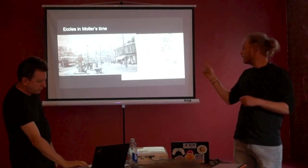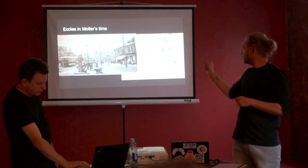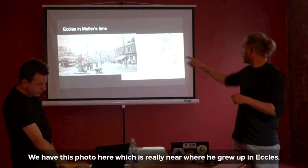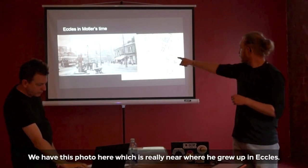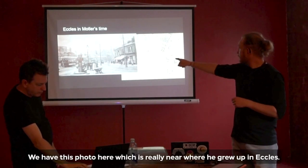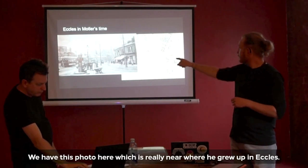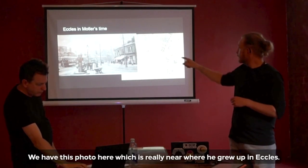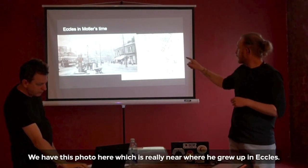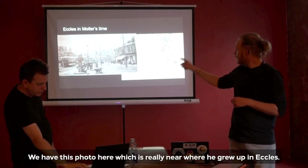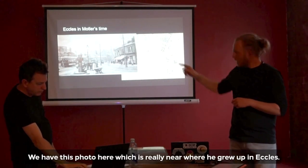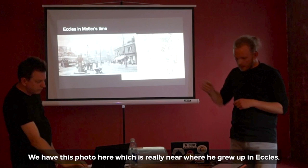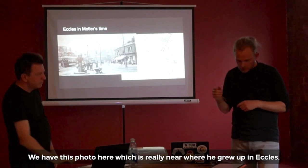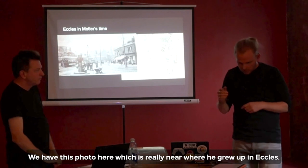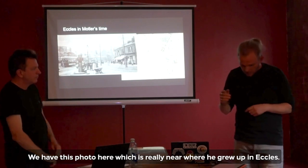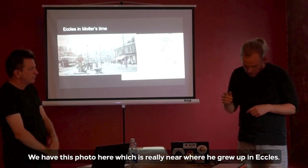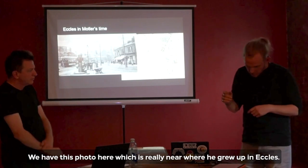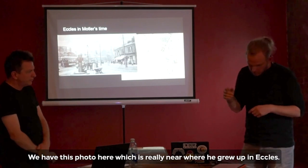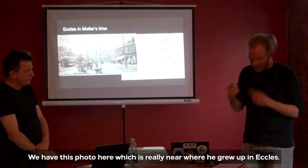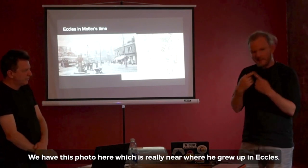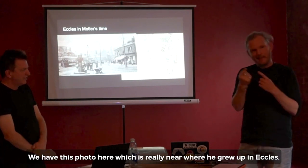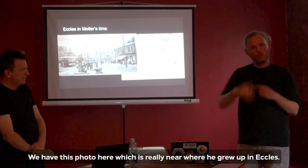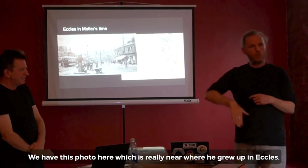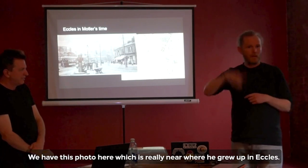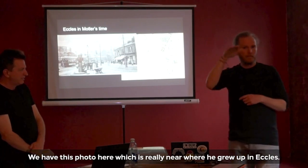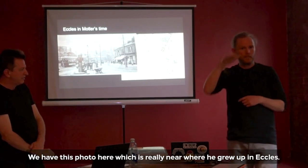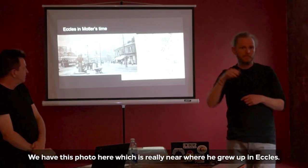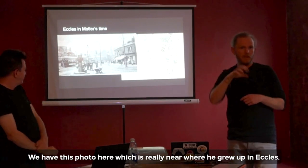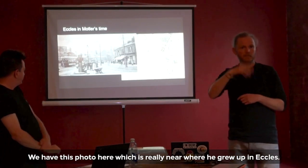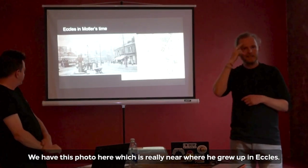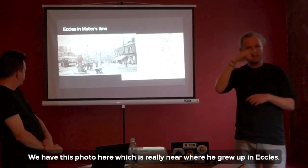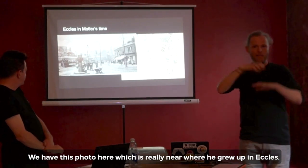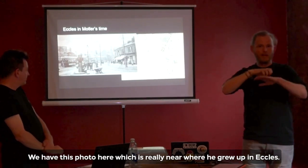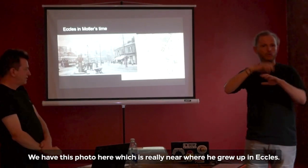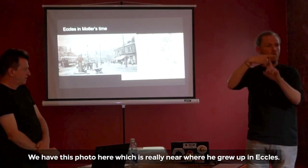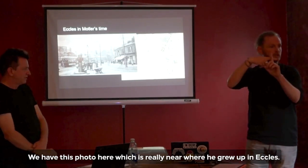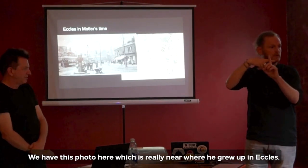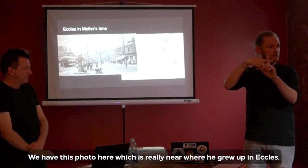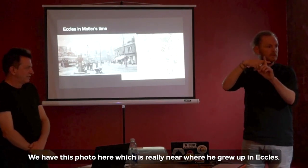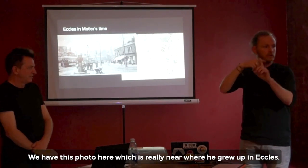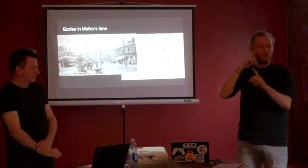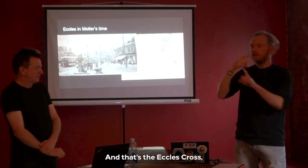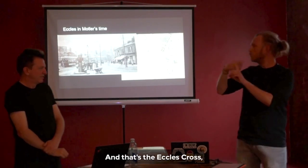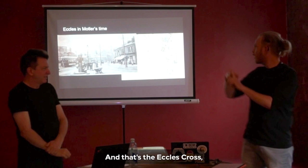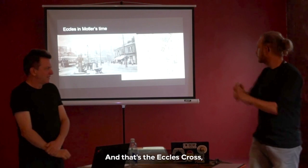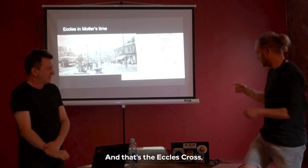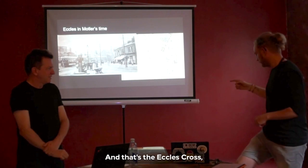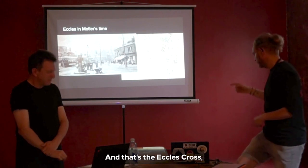So the photo here we have, and that's really near where he grew up in Eccles, and that's the